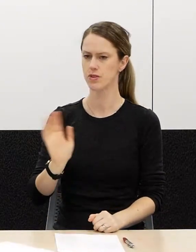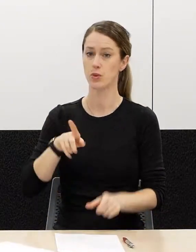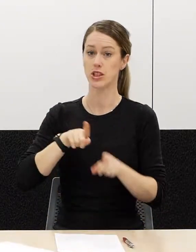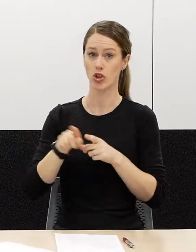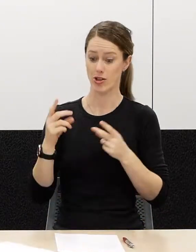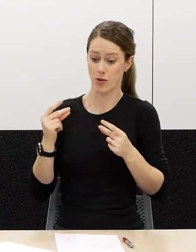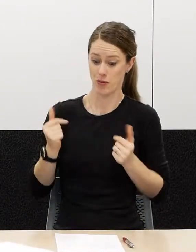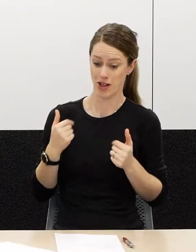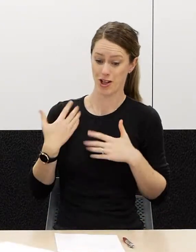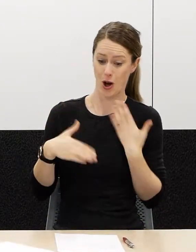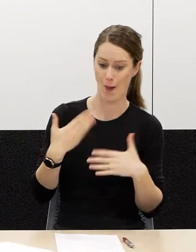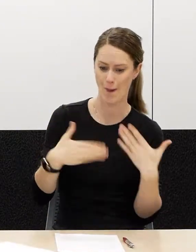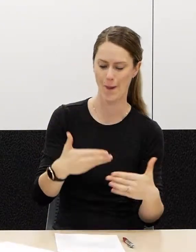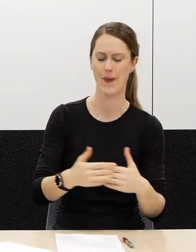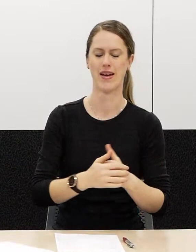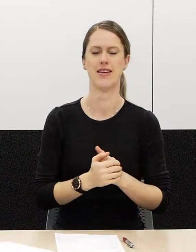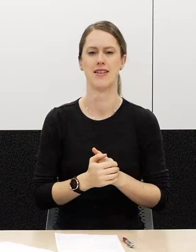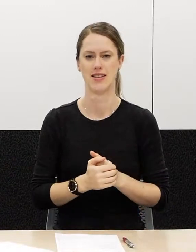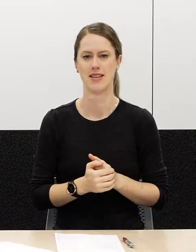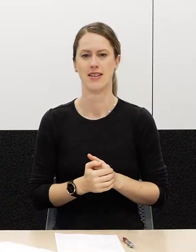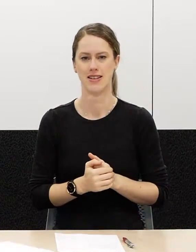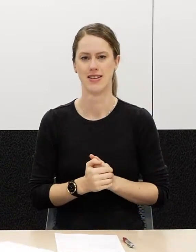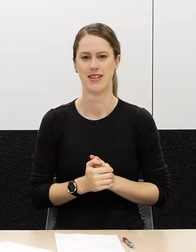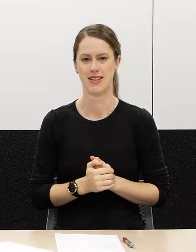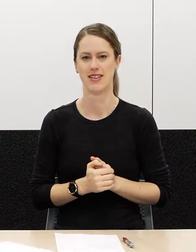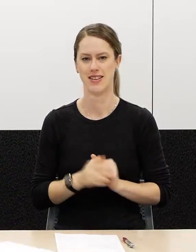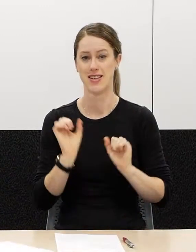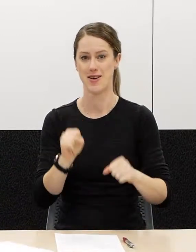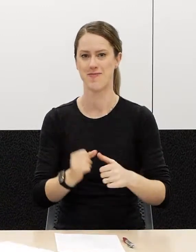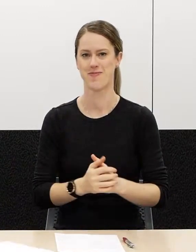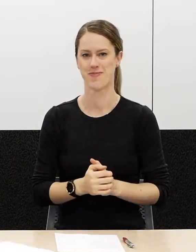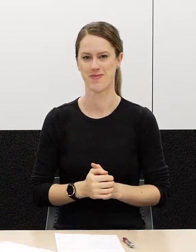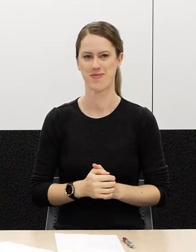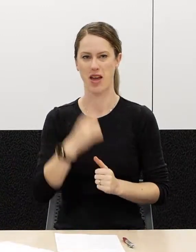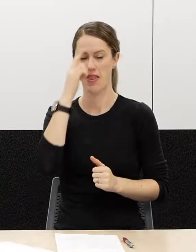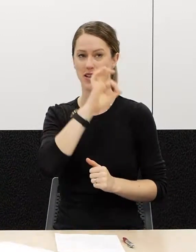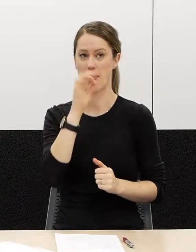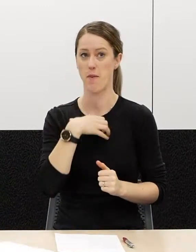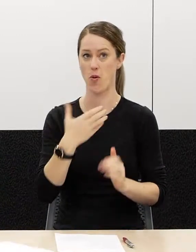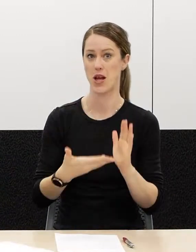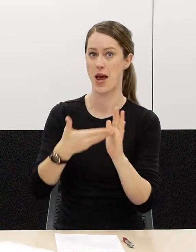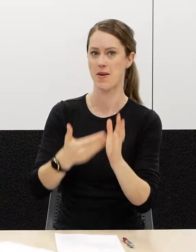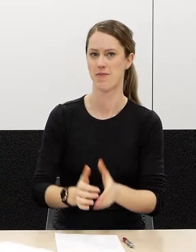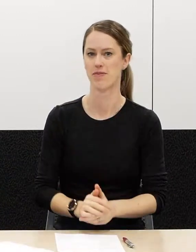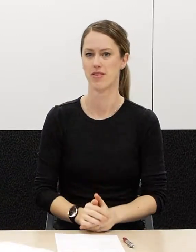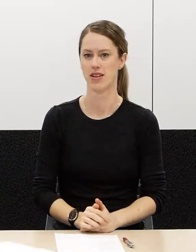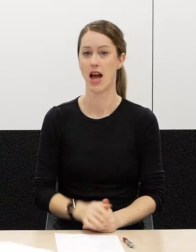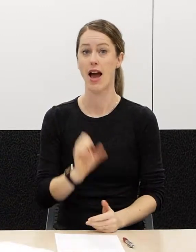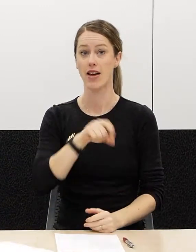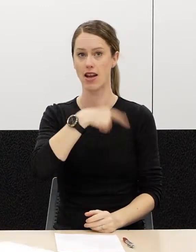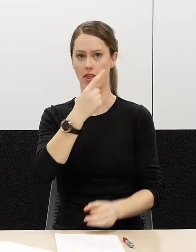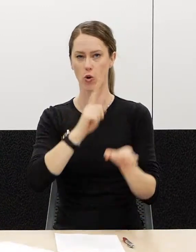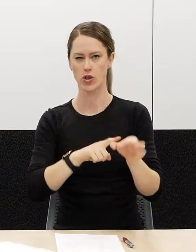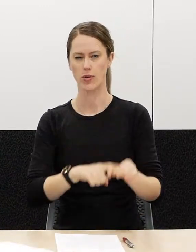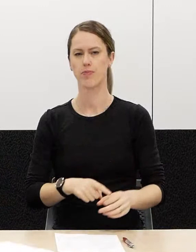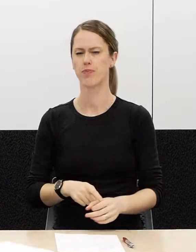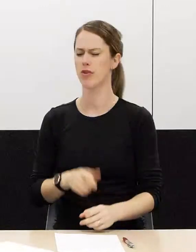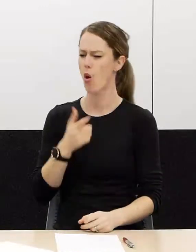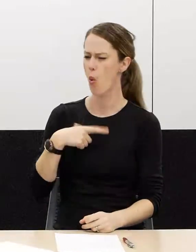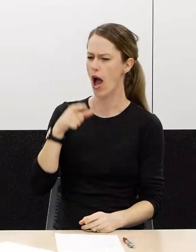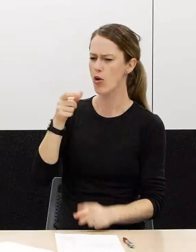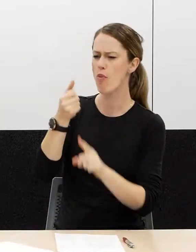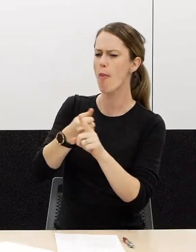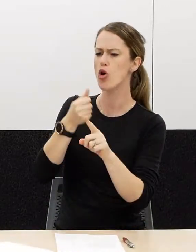ground running. We are, And I don't think I've got anything more to add. Okay. But we have another question. Why are